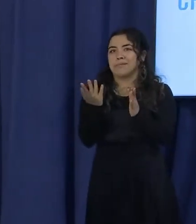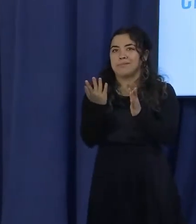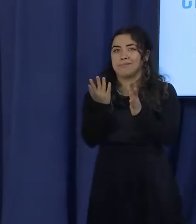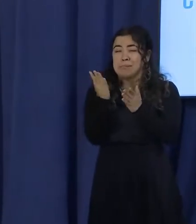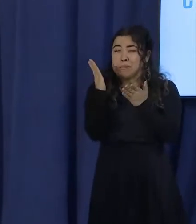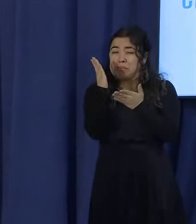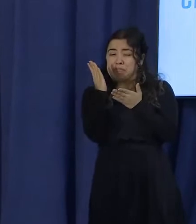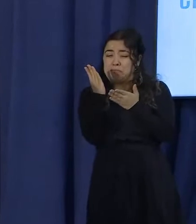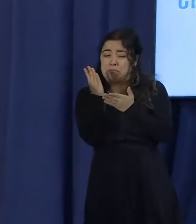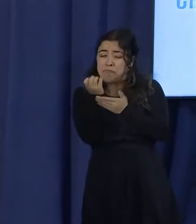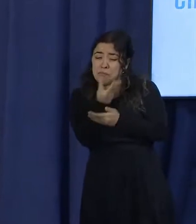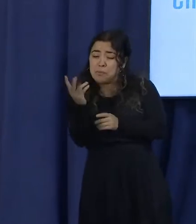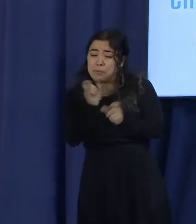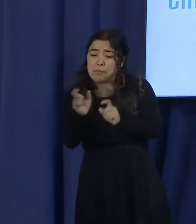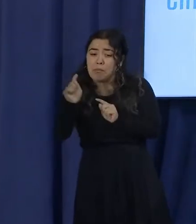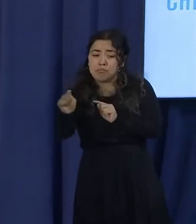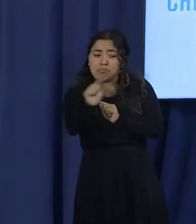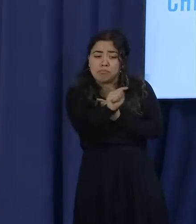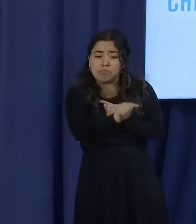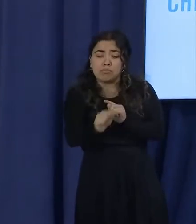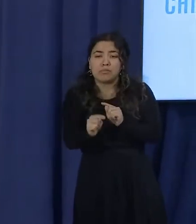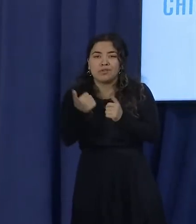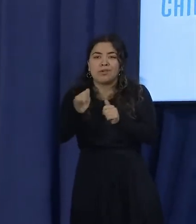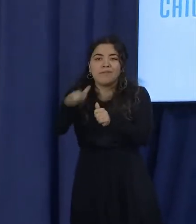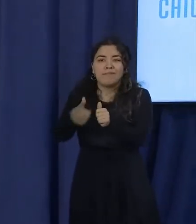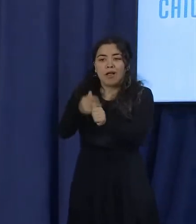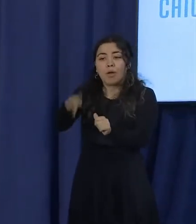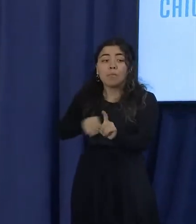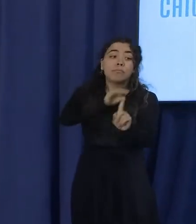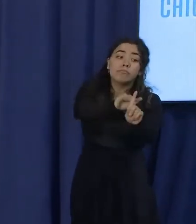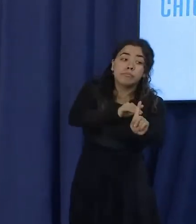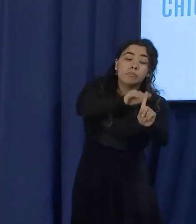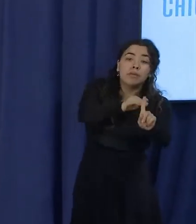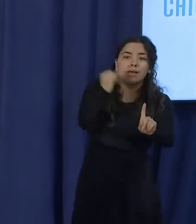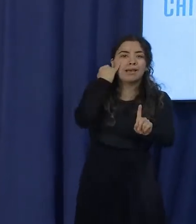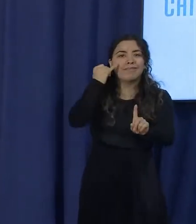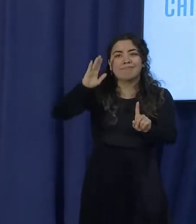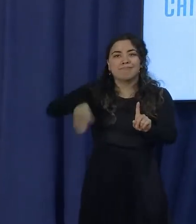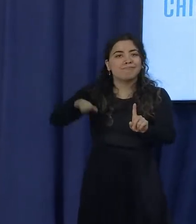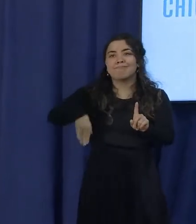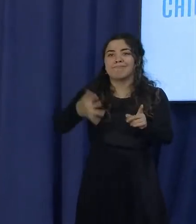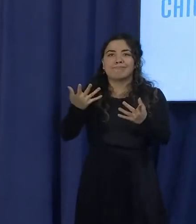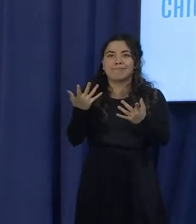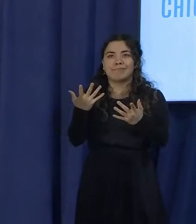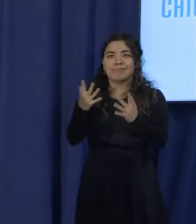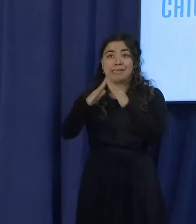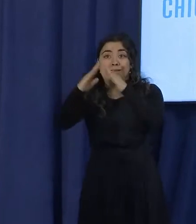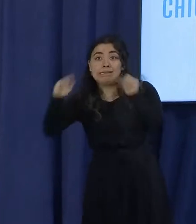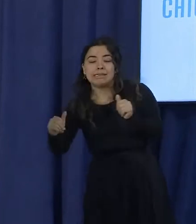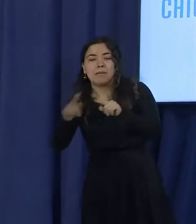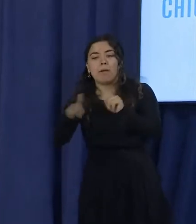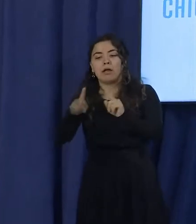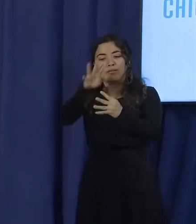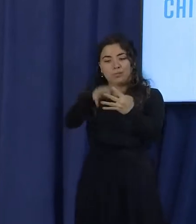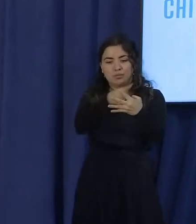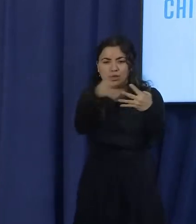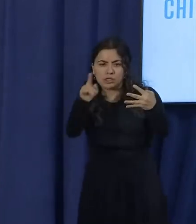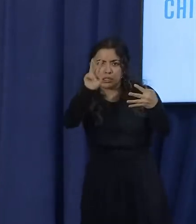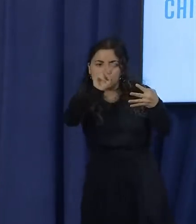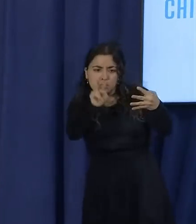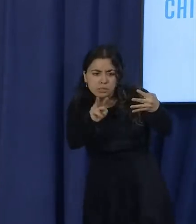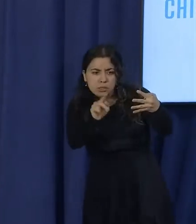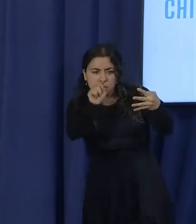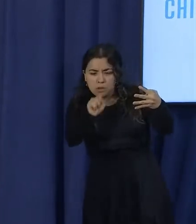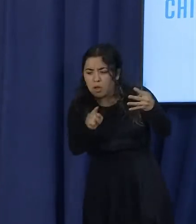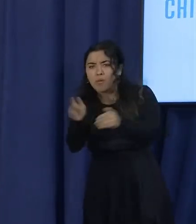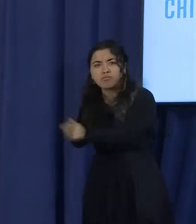and whatnot. This offers an opportunity on the provider side, as well as where there are individuals who need to be vaccinated. Okay. This is from